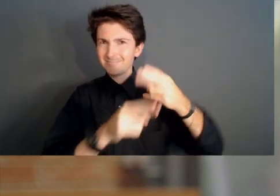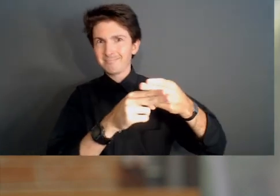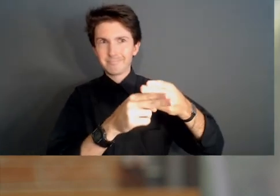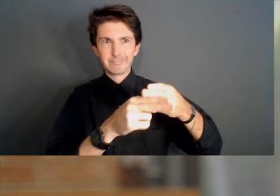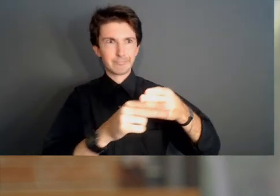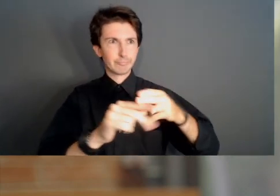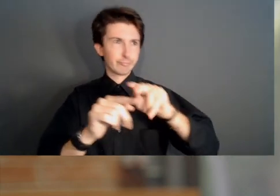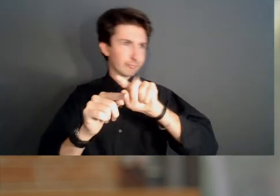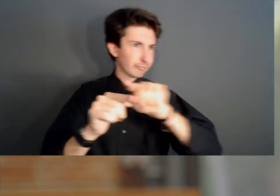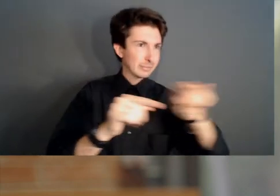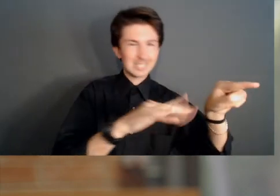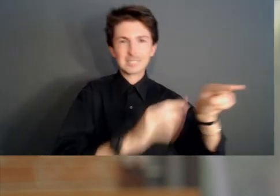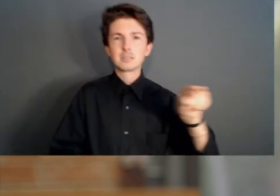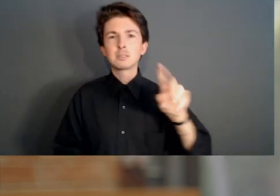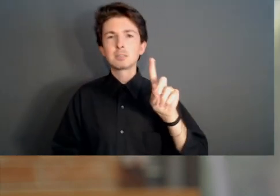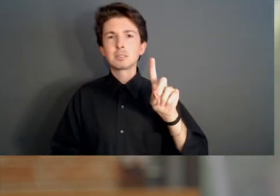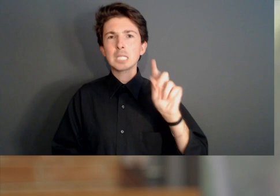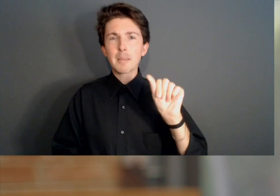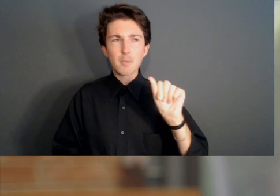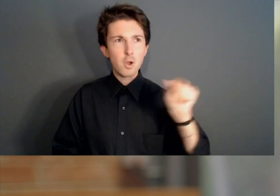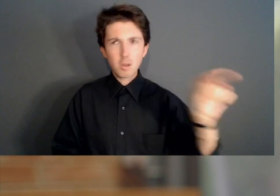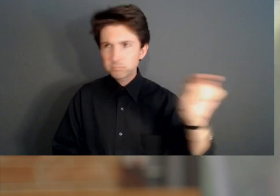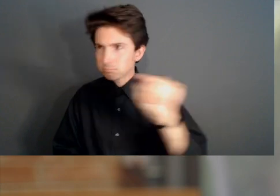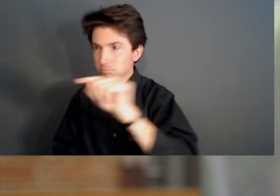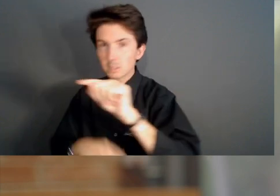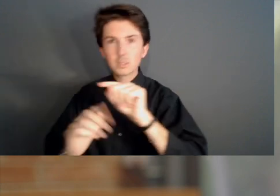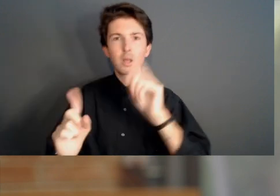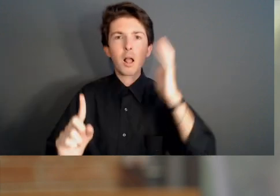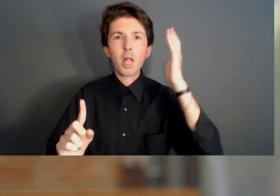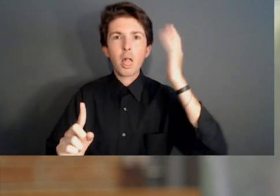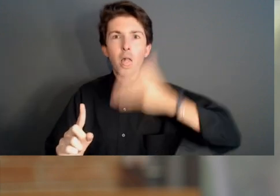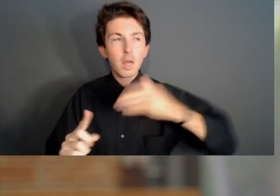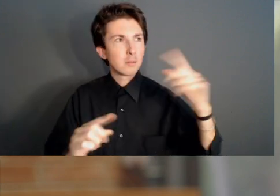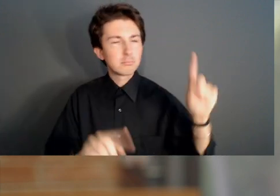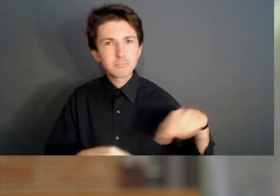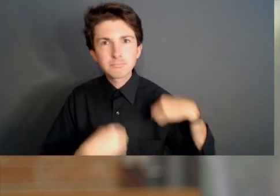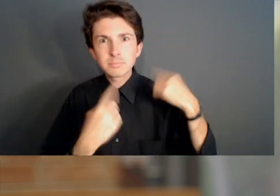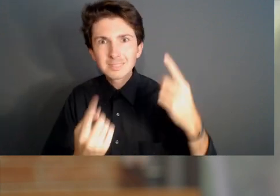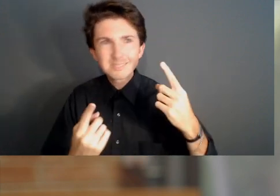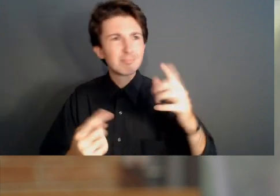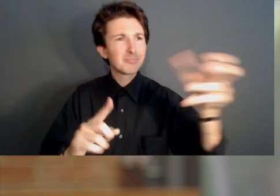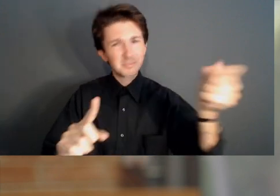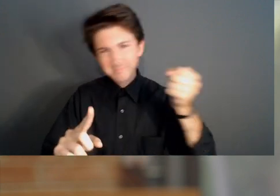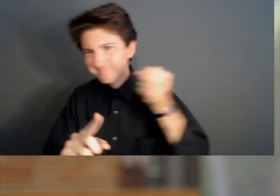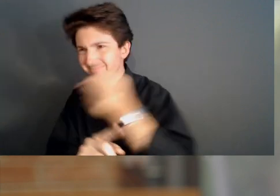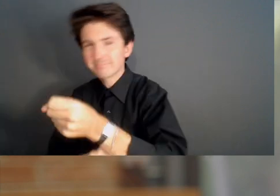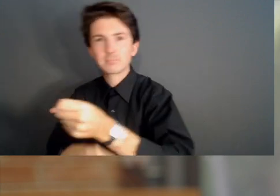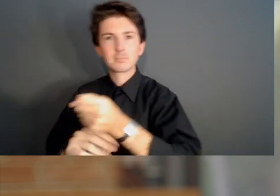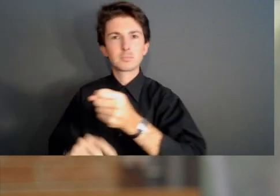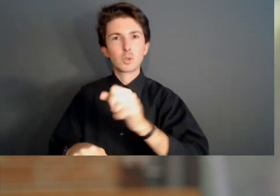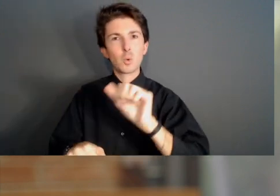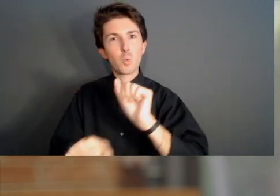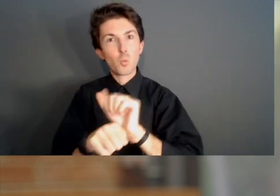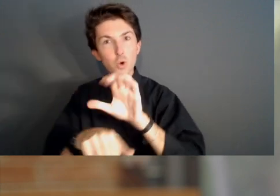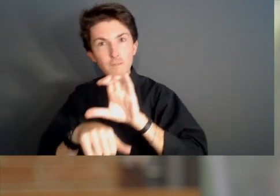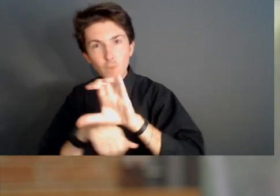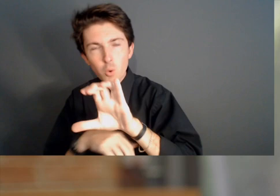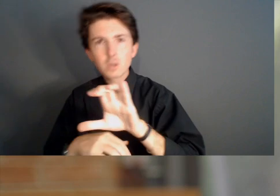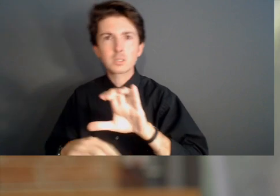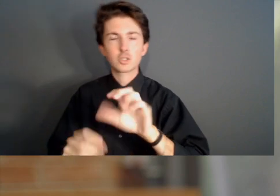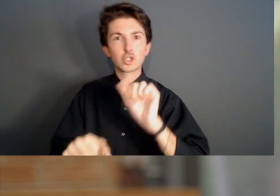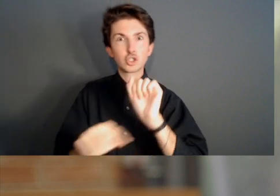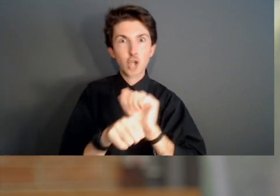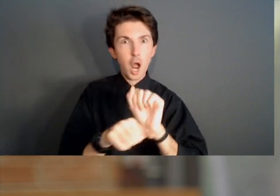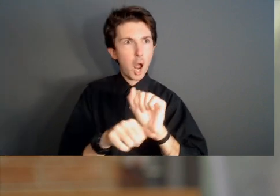areas of influence, to begin to change policies to get more persons with disabilities into the job force and into workforces, but also to